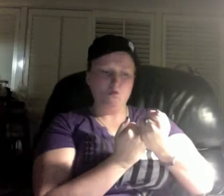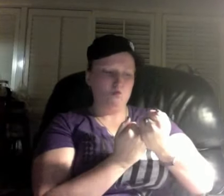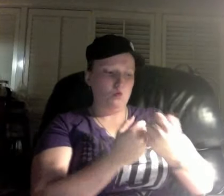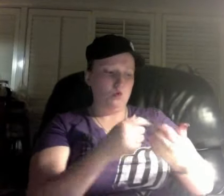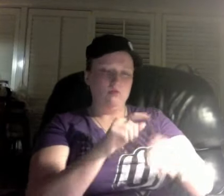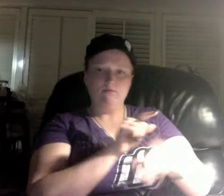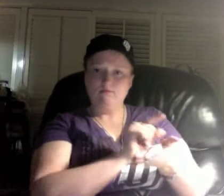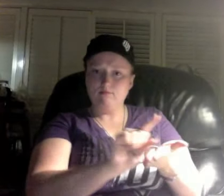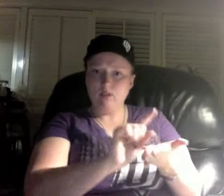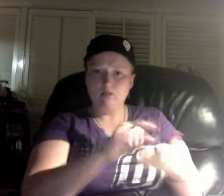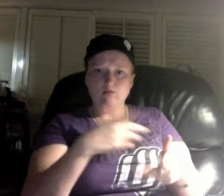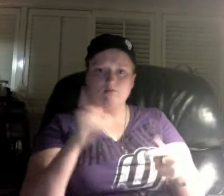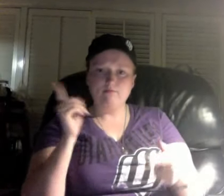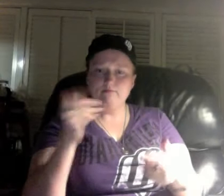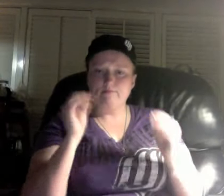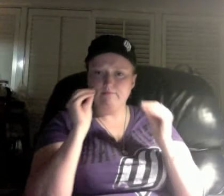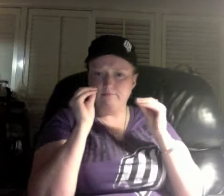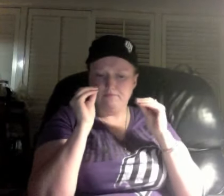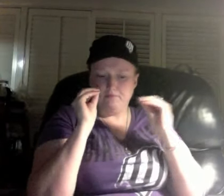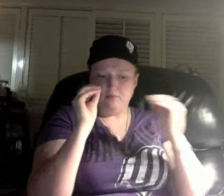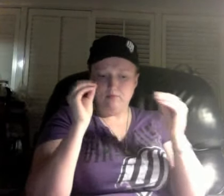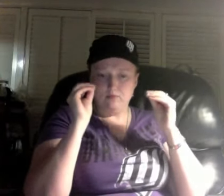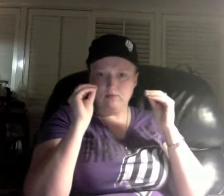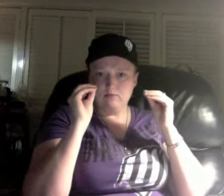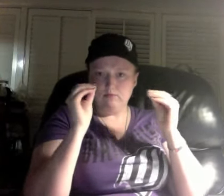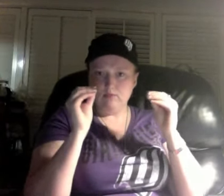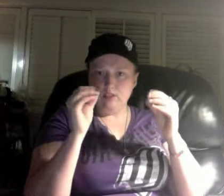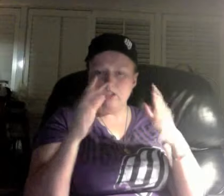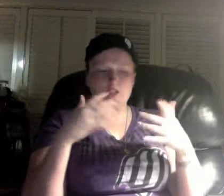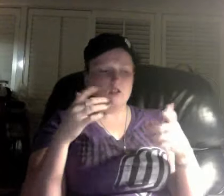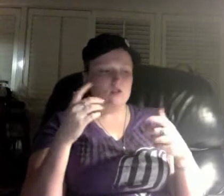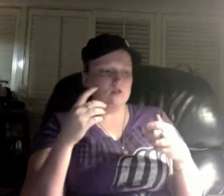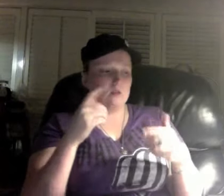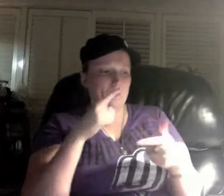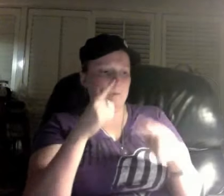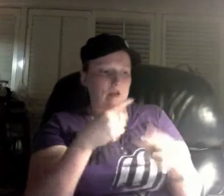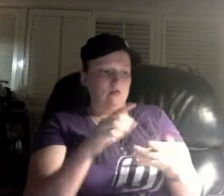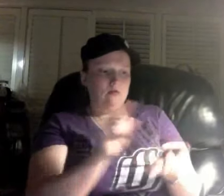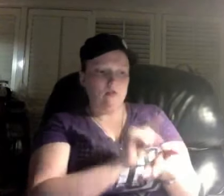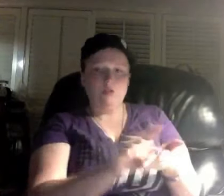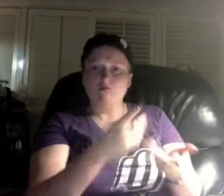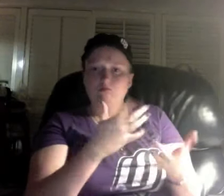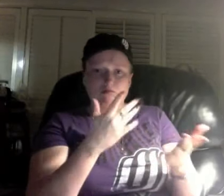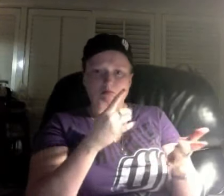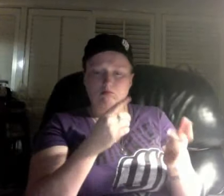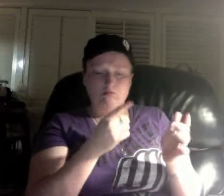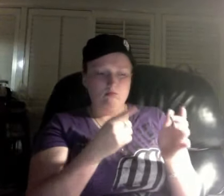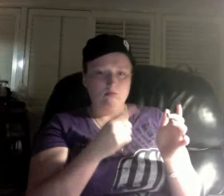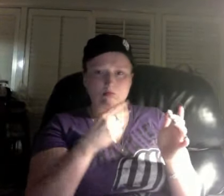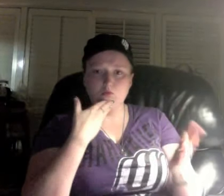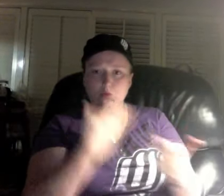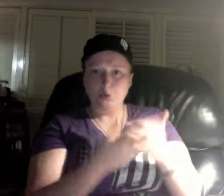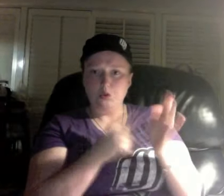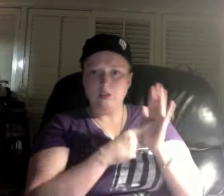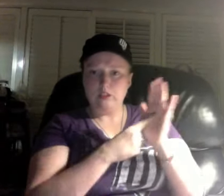And so out of my big backyard, I picked up a big rock, and on it I wrote the name Peter in big, with big